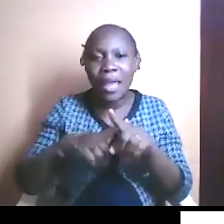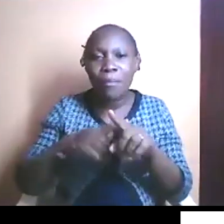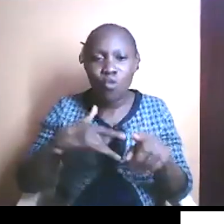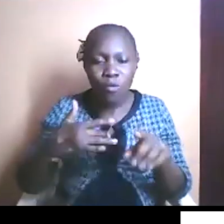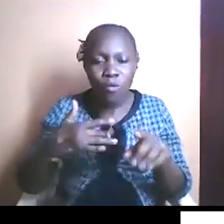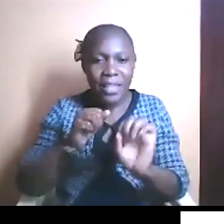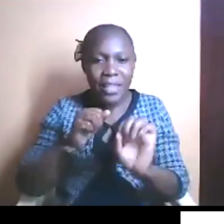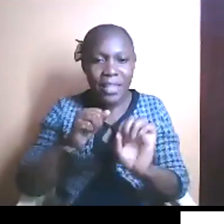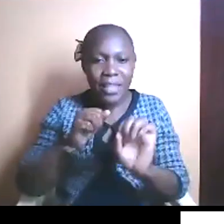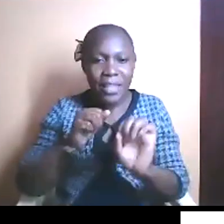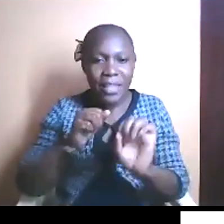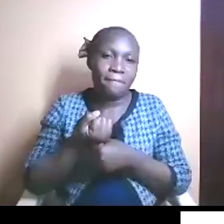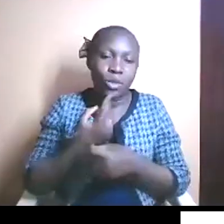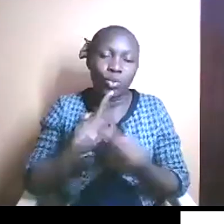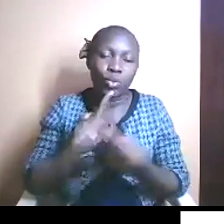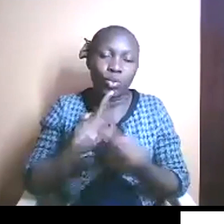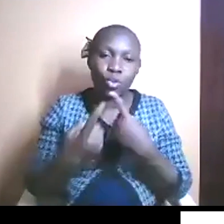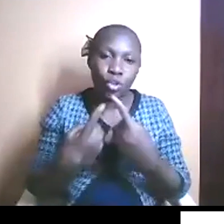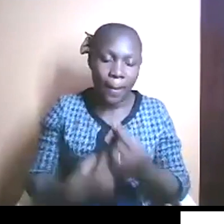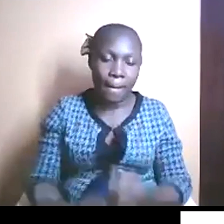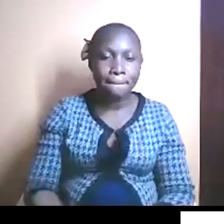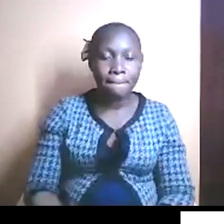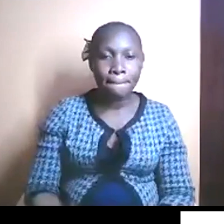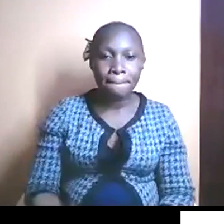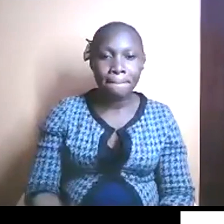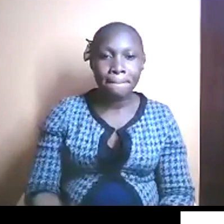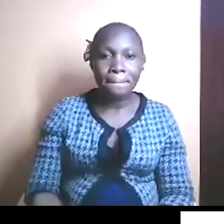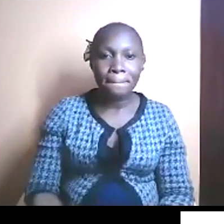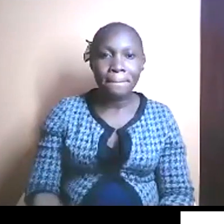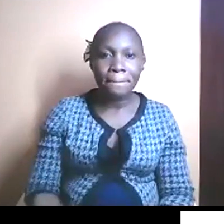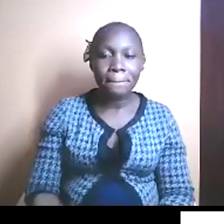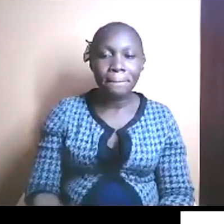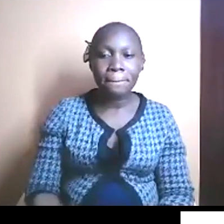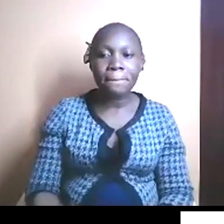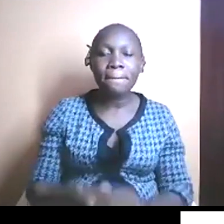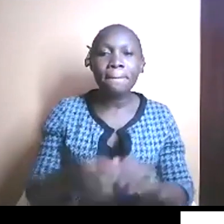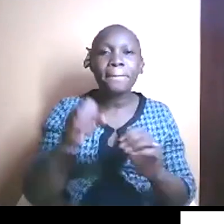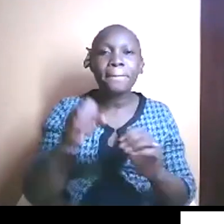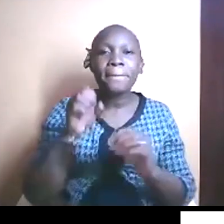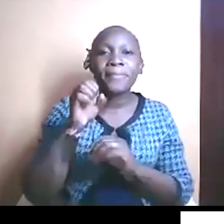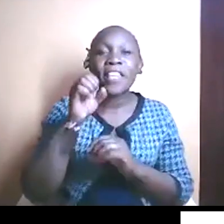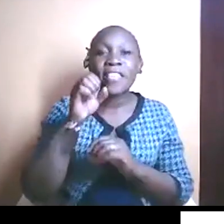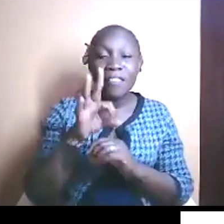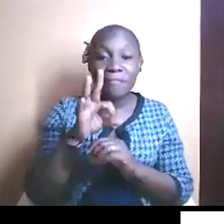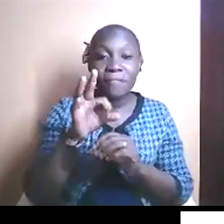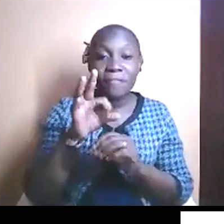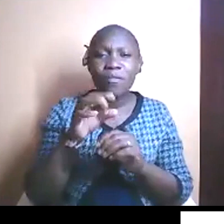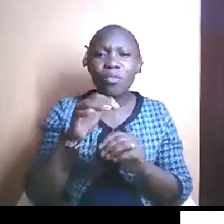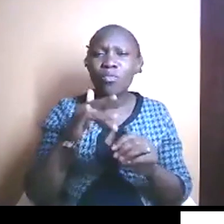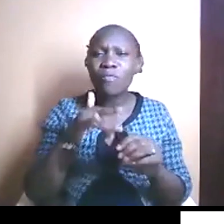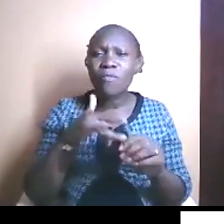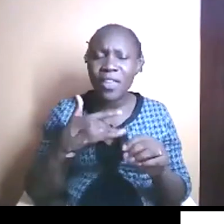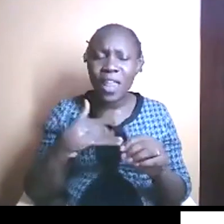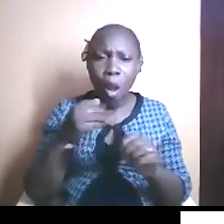It's really important to speak up when it is do so. If not, if you cannot completely get your boss